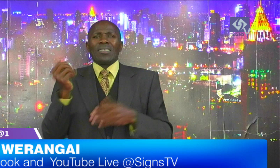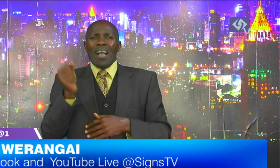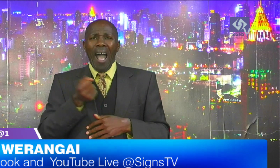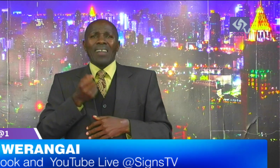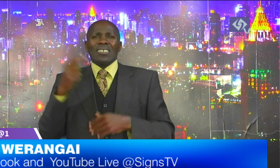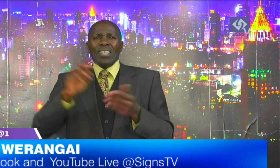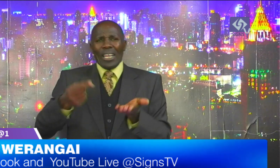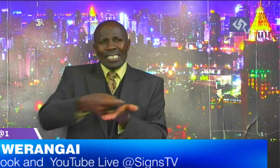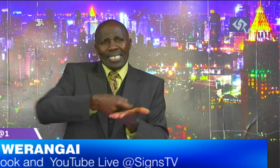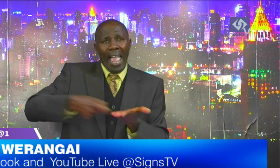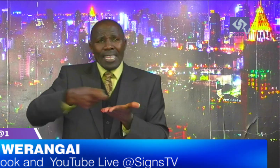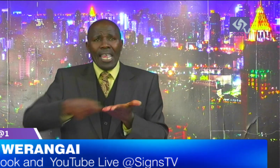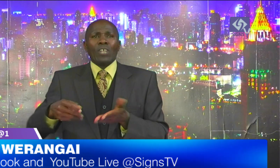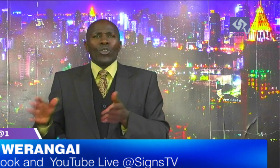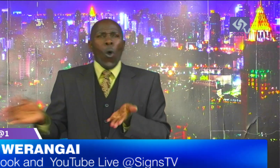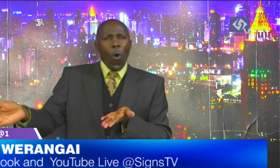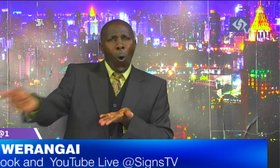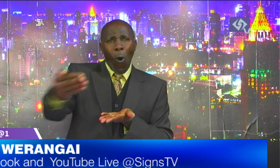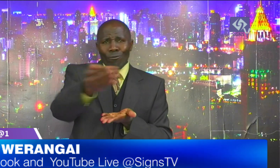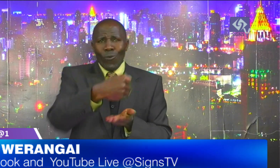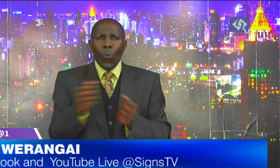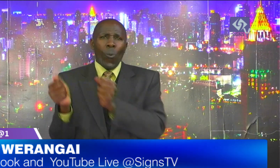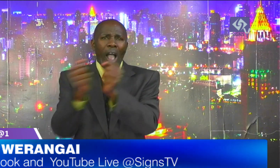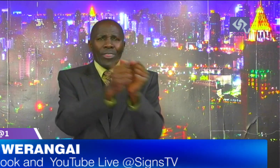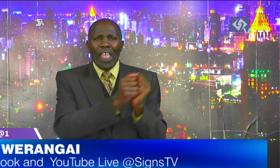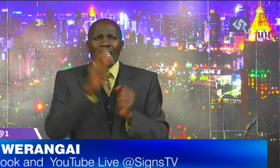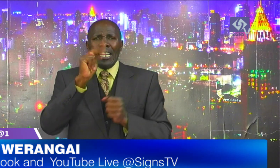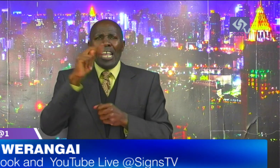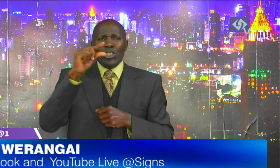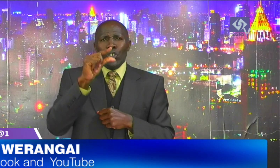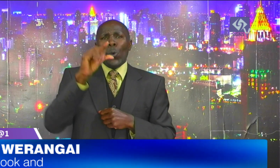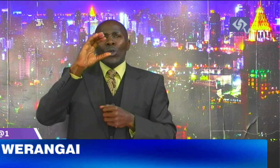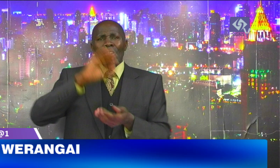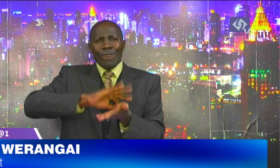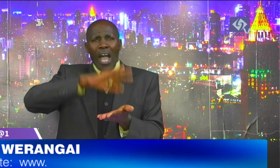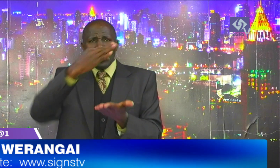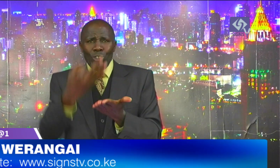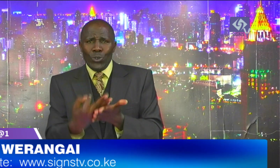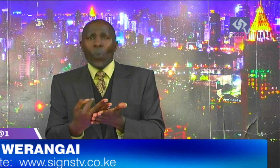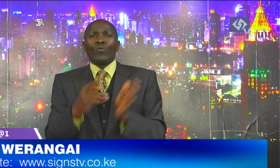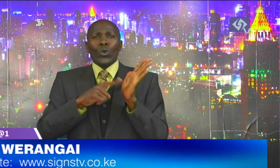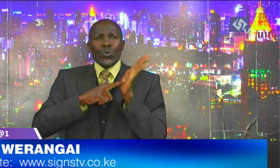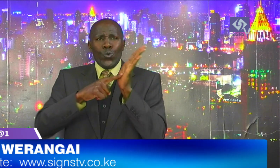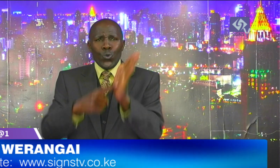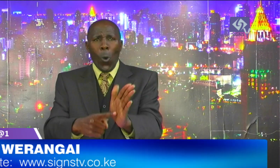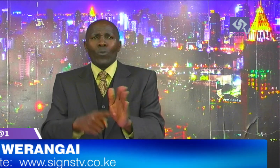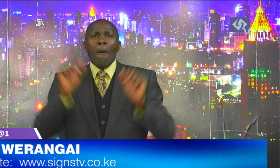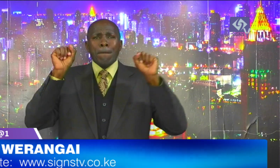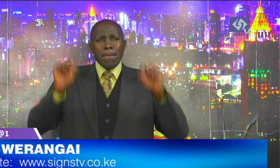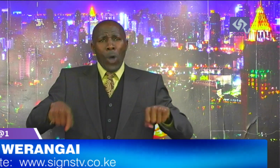where she hinted at collaborating with NGCDF